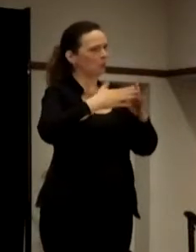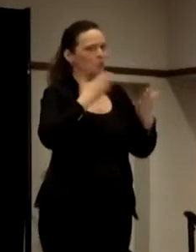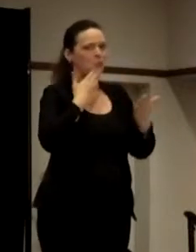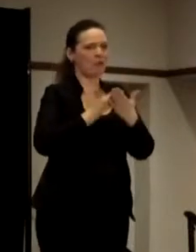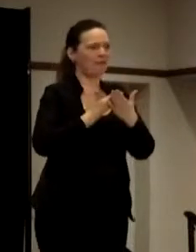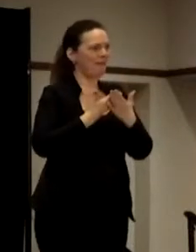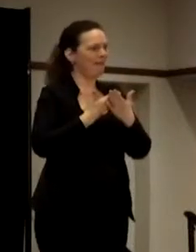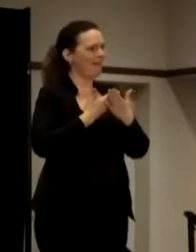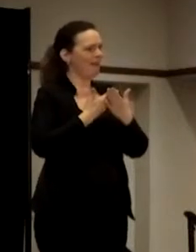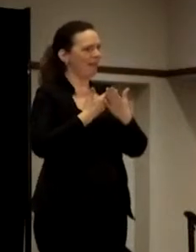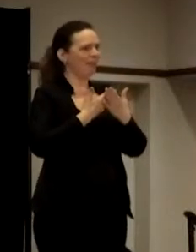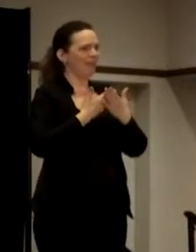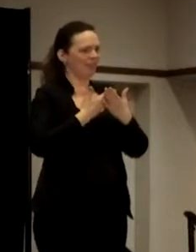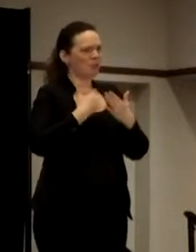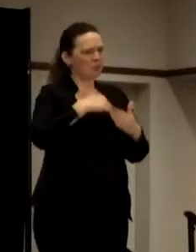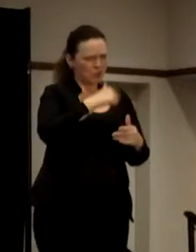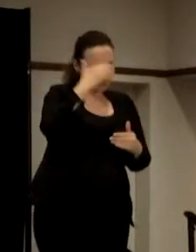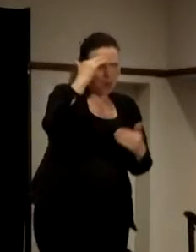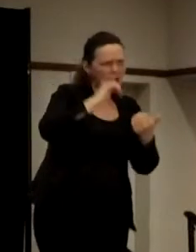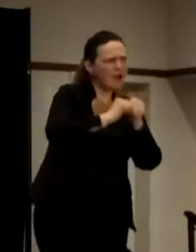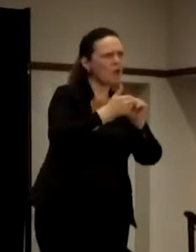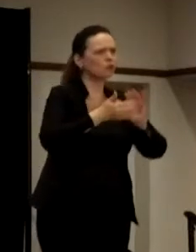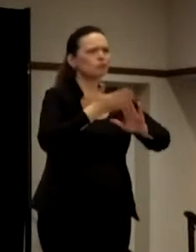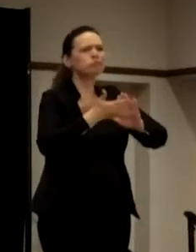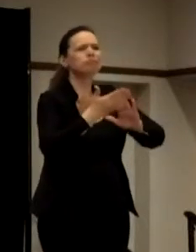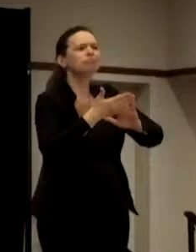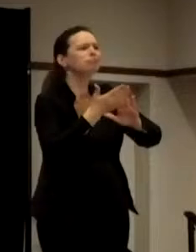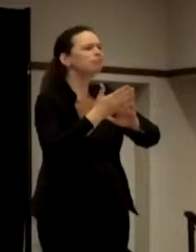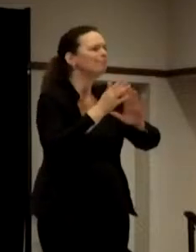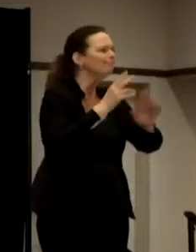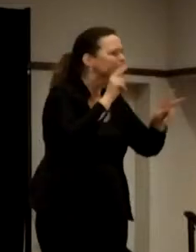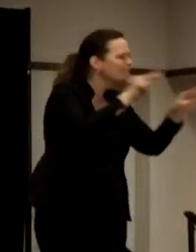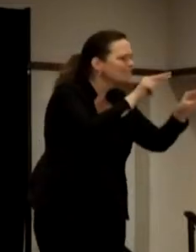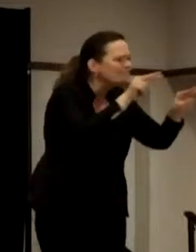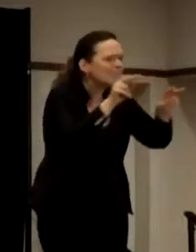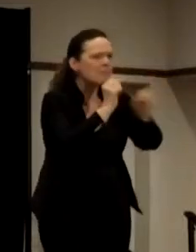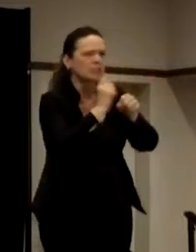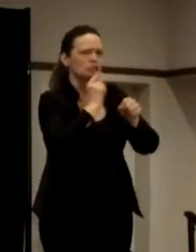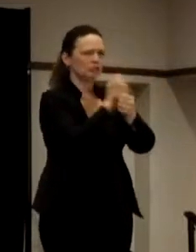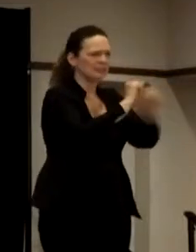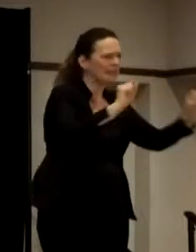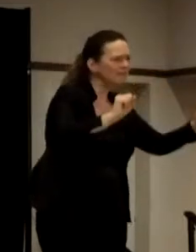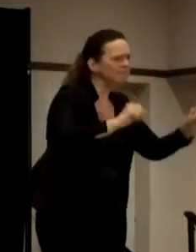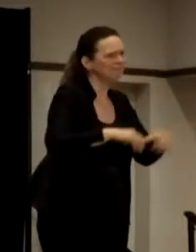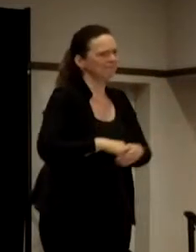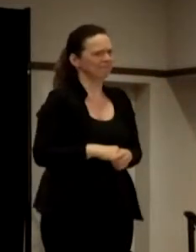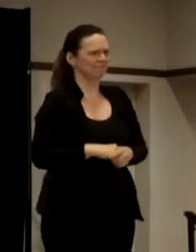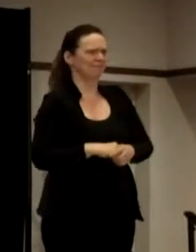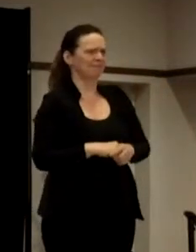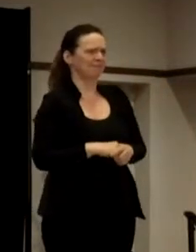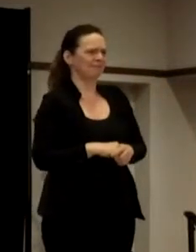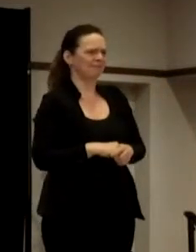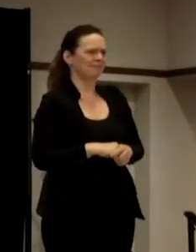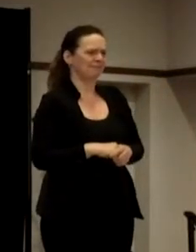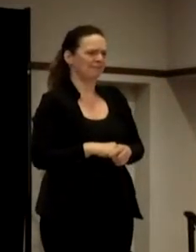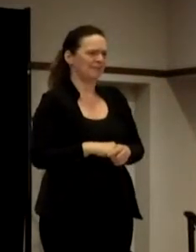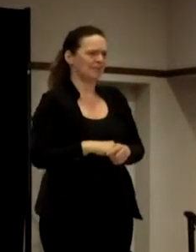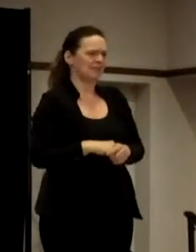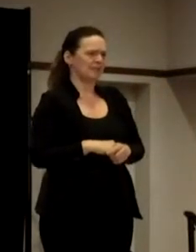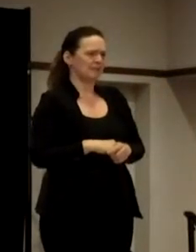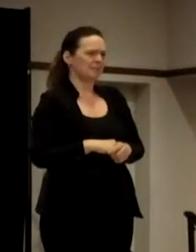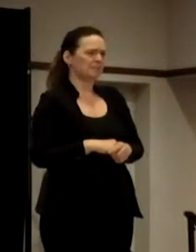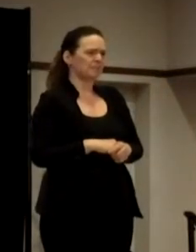now. We're in a different spot of the pandemic. So I think